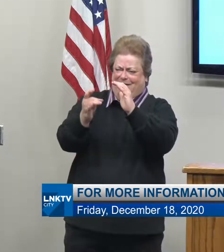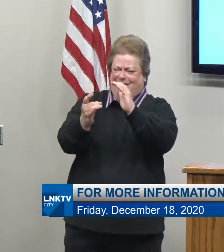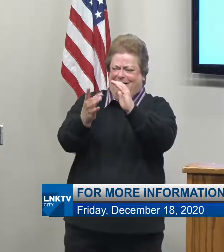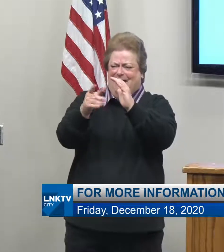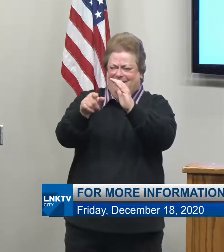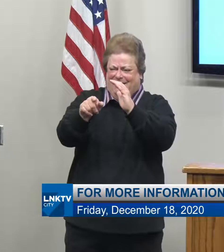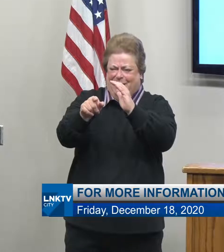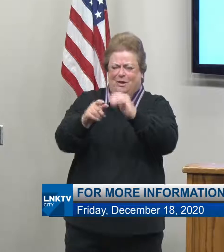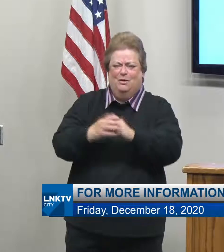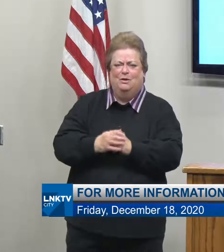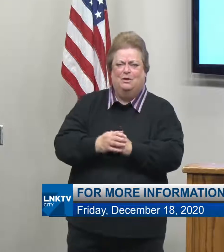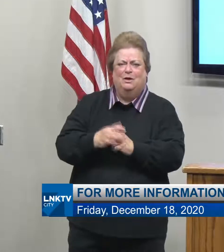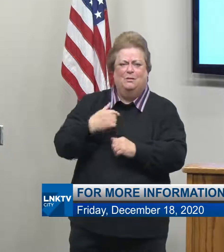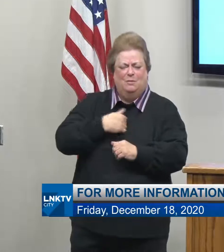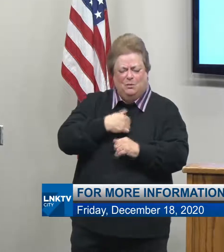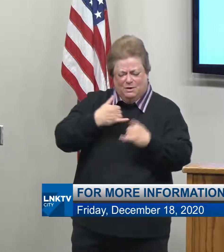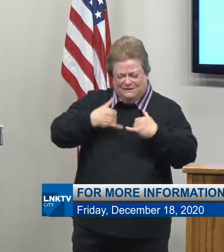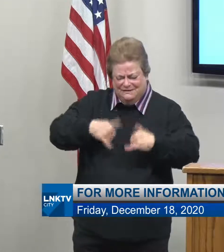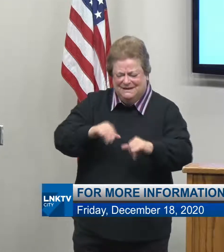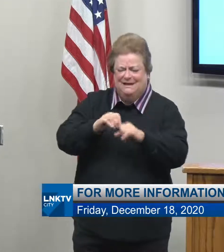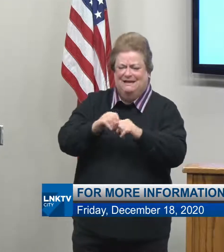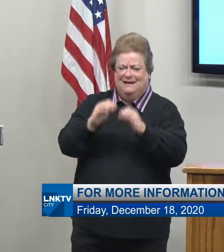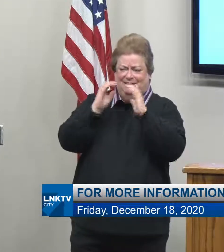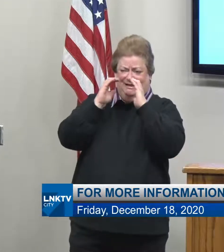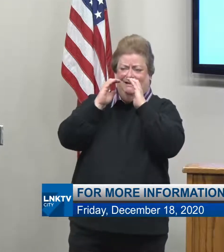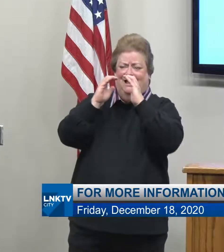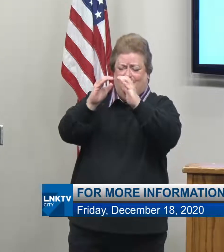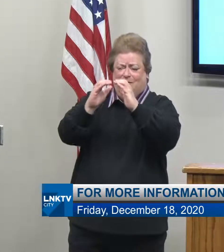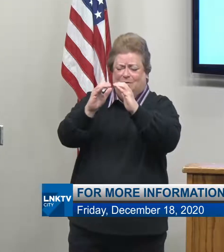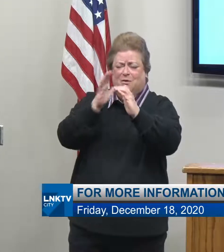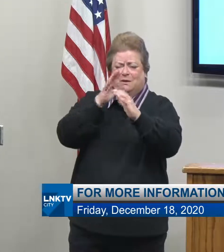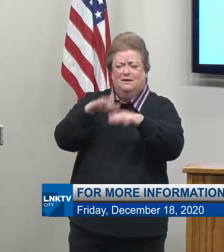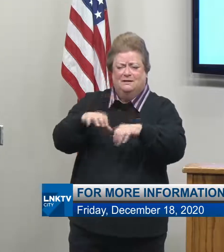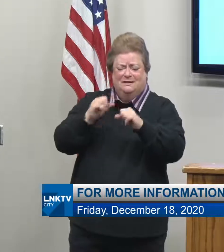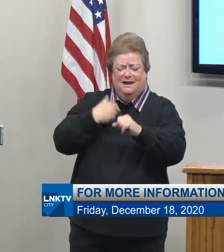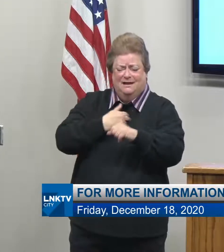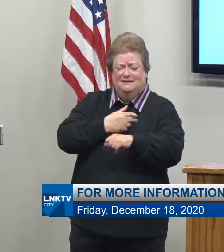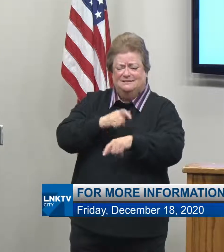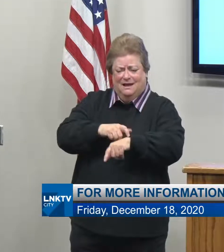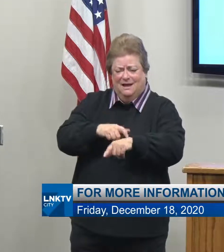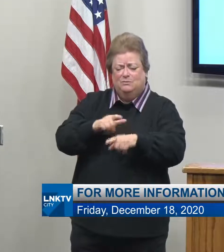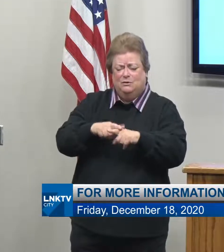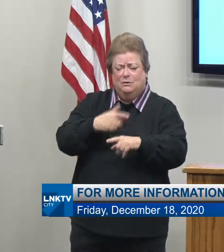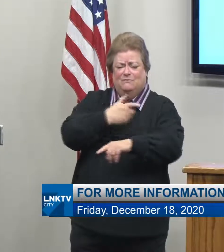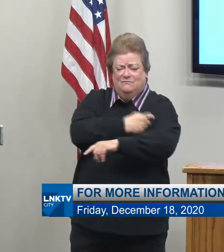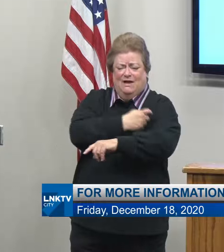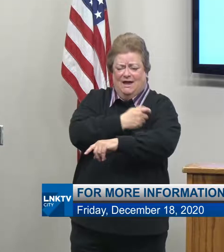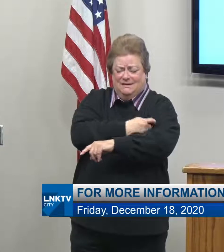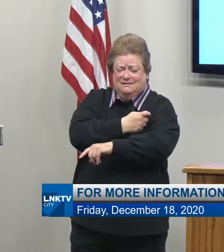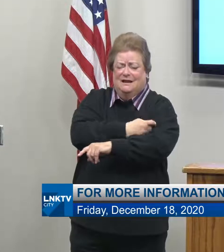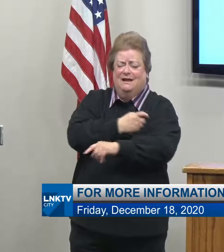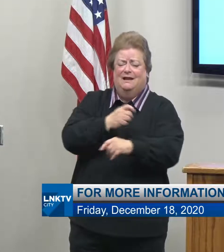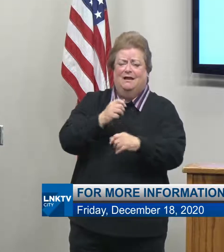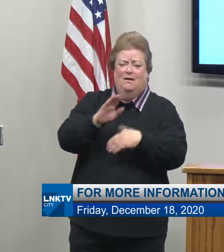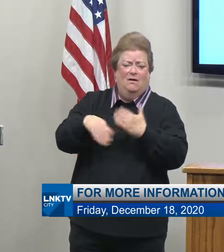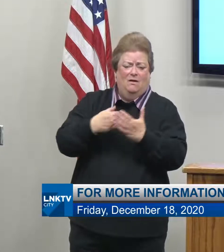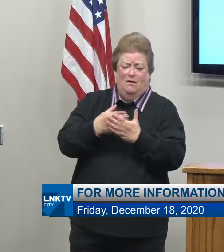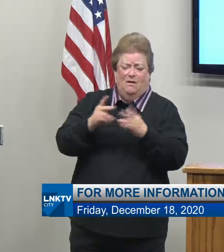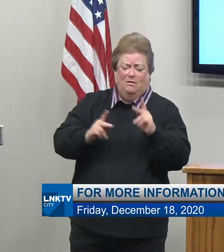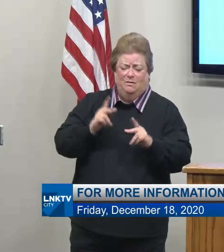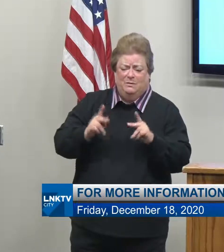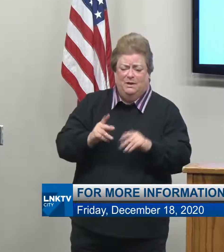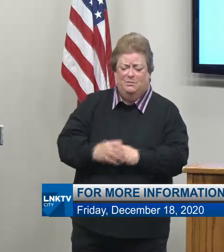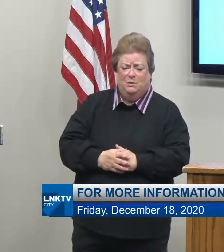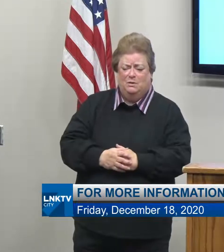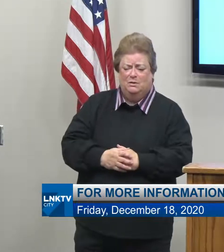recognize that we are still in that tunnel. It will take time to get enough people vaccinated to stem the spread of this virus.